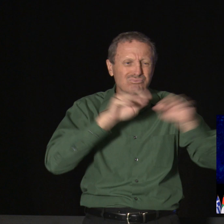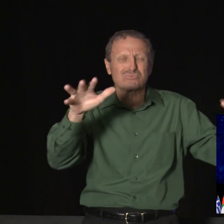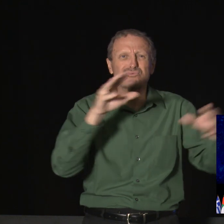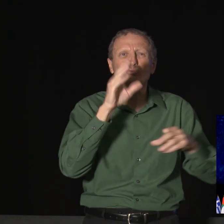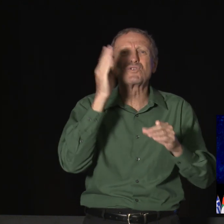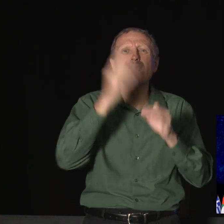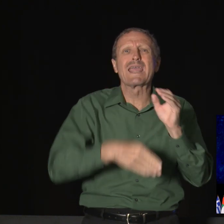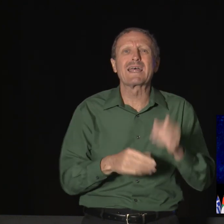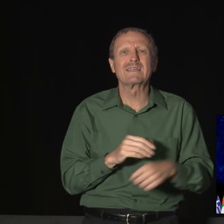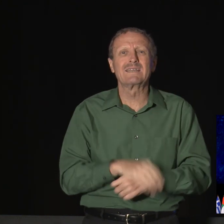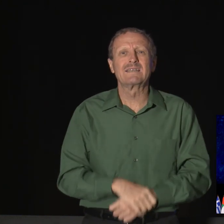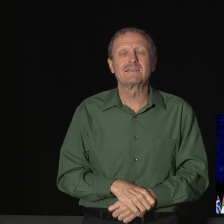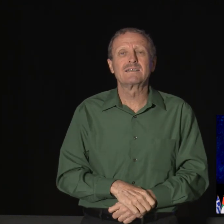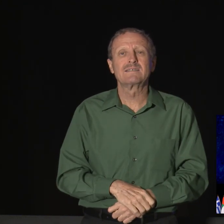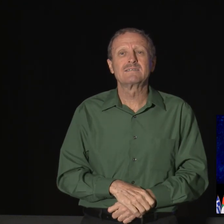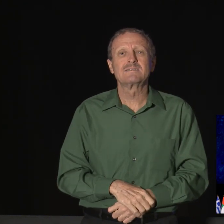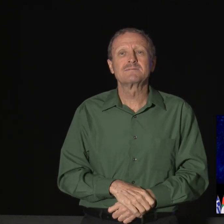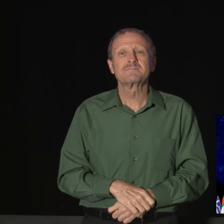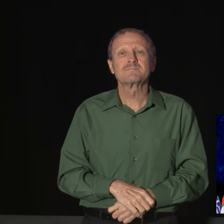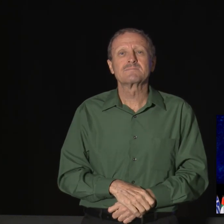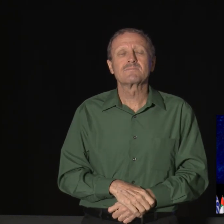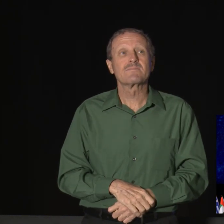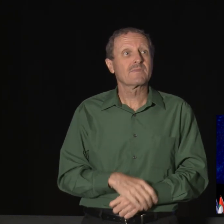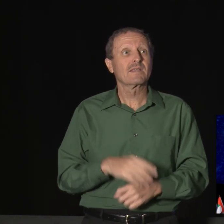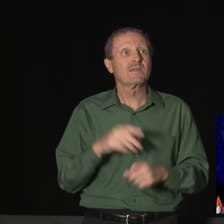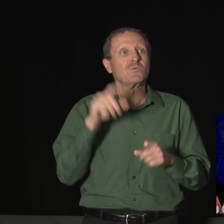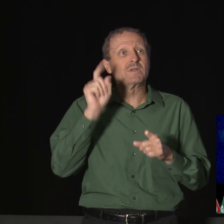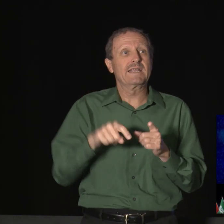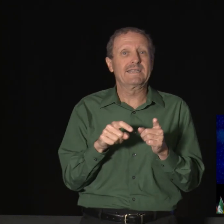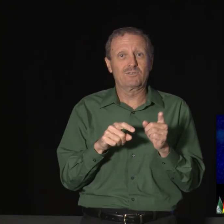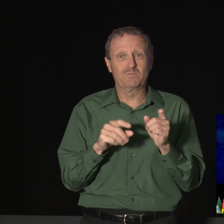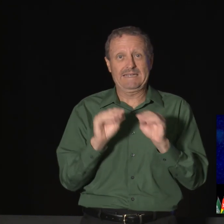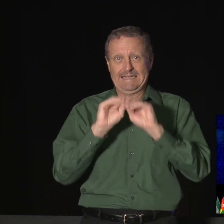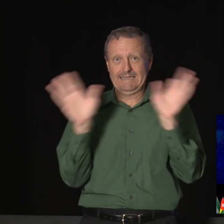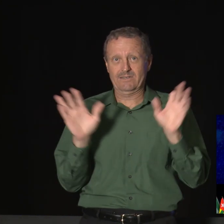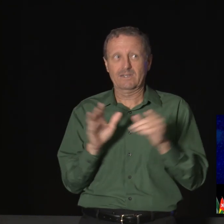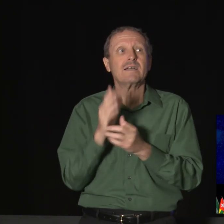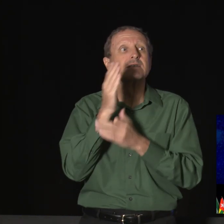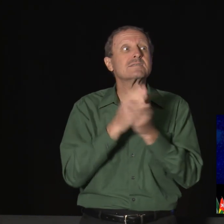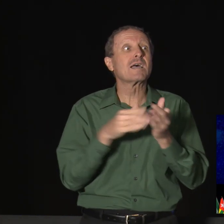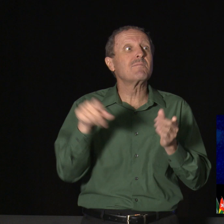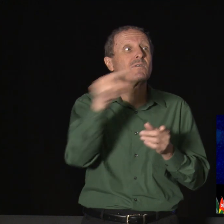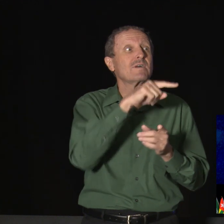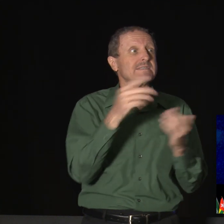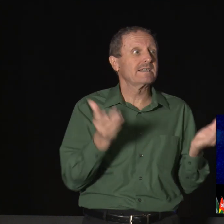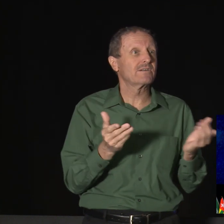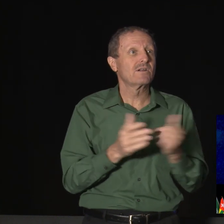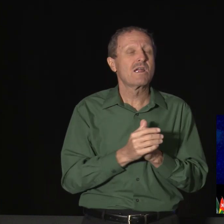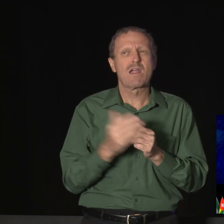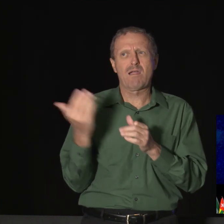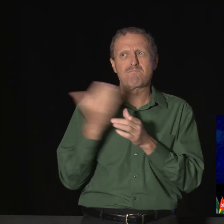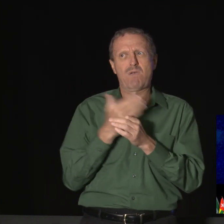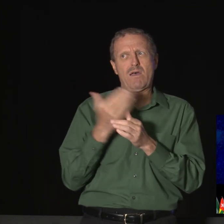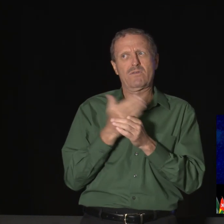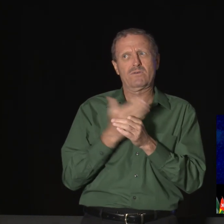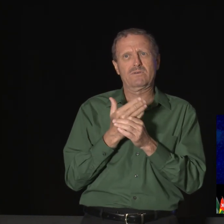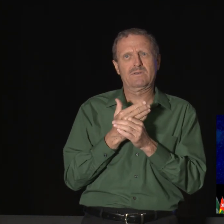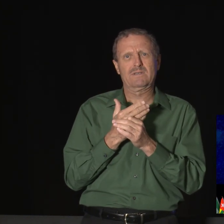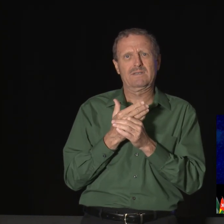end. Let's just be transparent with each other. Some of us here are bothered by the journey that